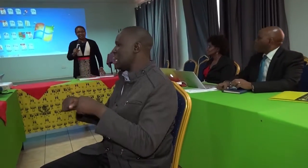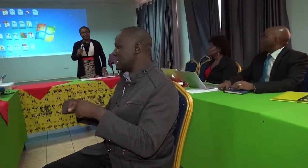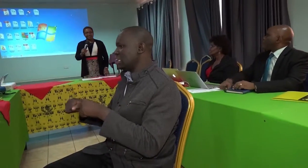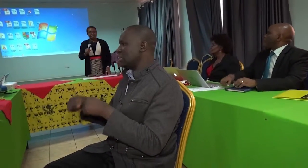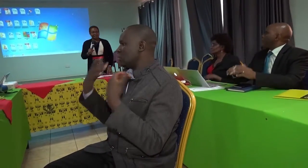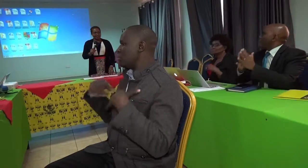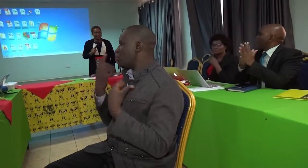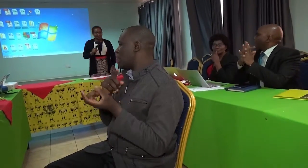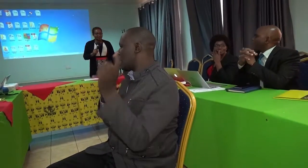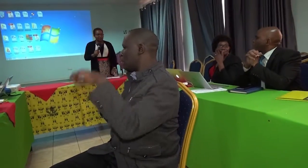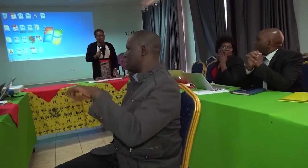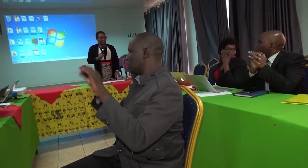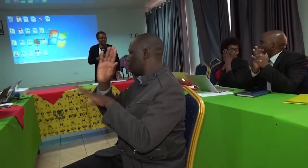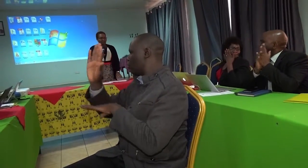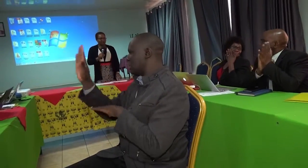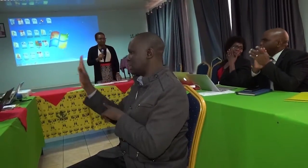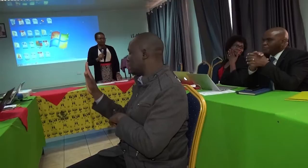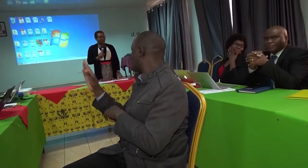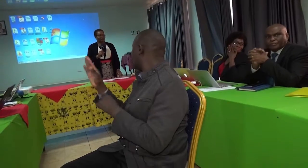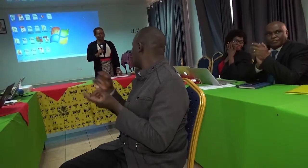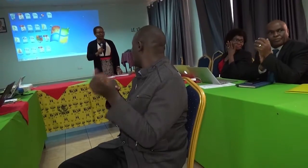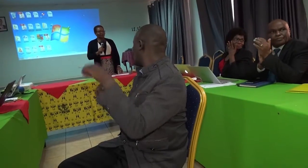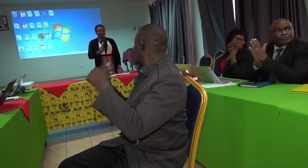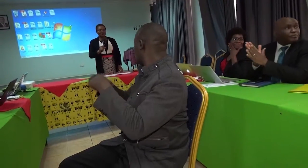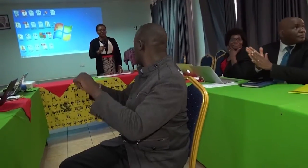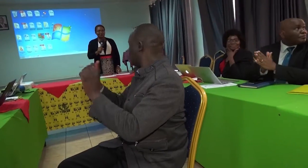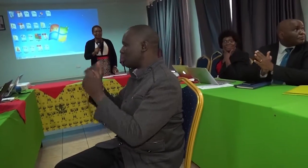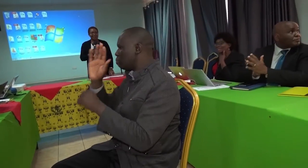presenters do the presentation.